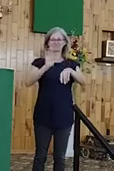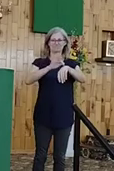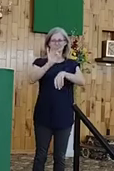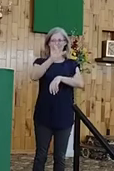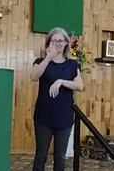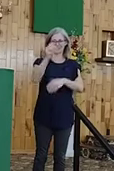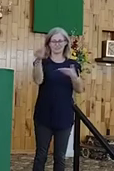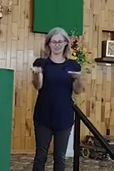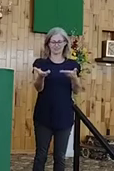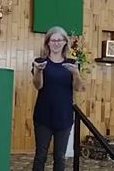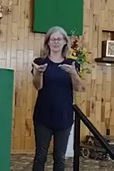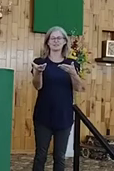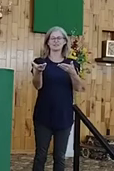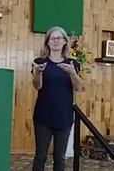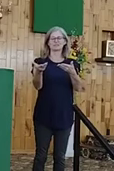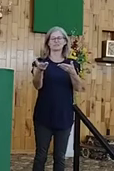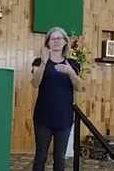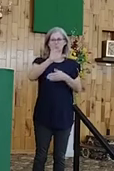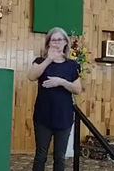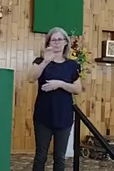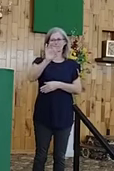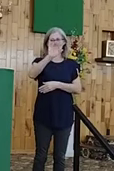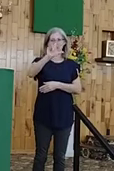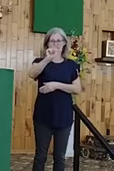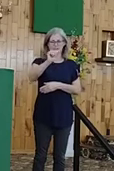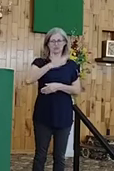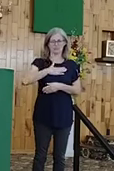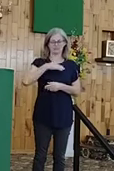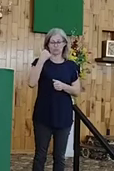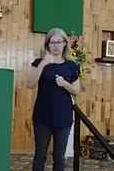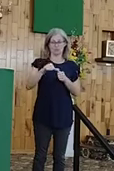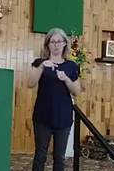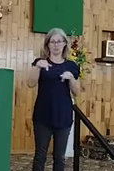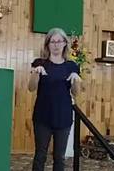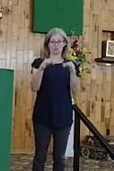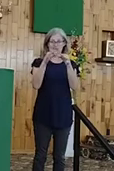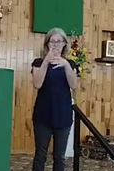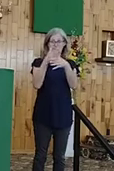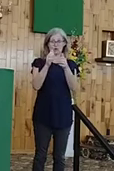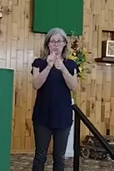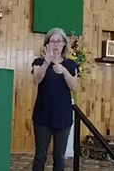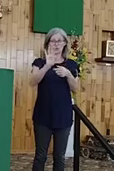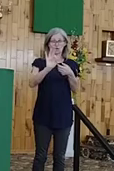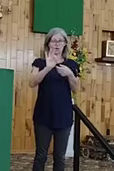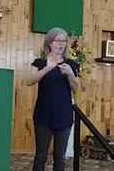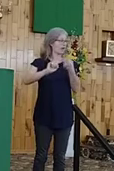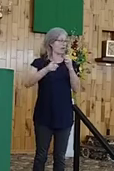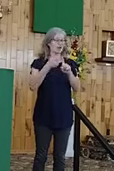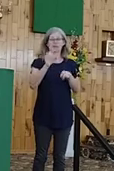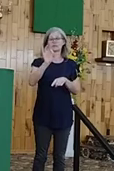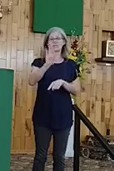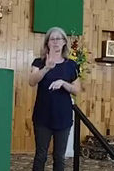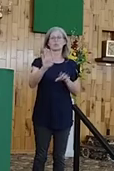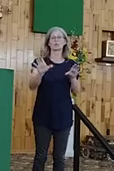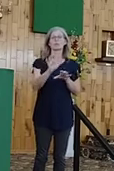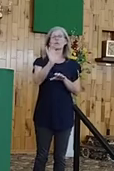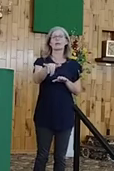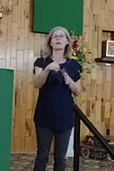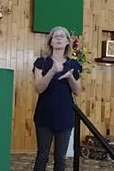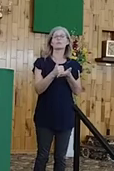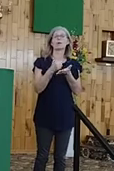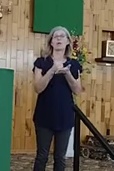at 9:30 here in Cooper City, Florida. Please remember to share this Mass with your friends on Facebook. By doing